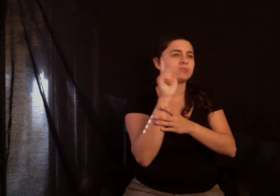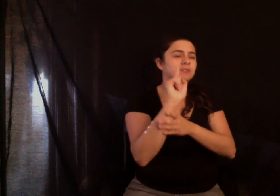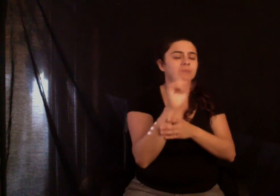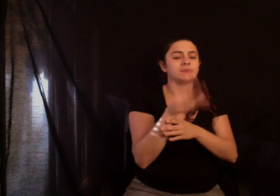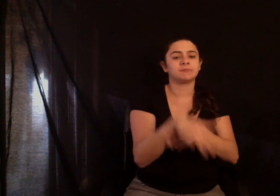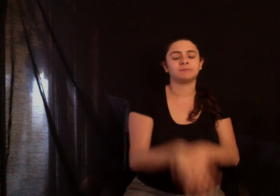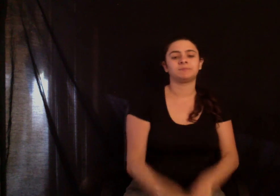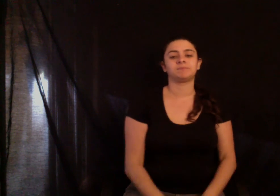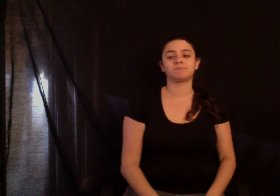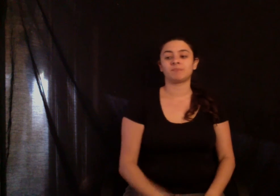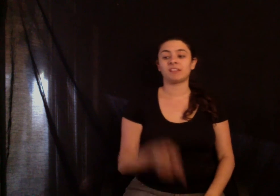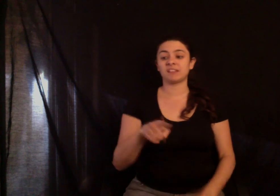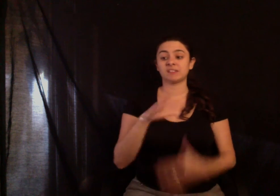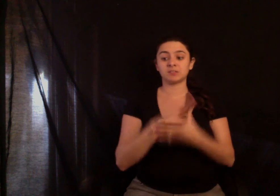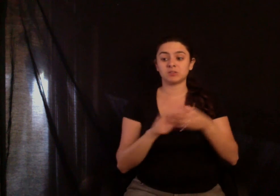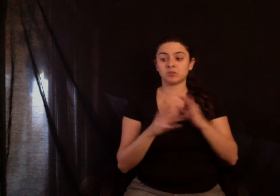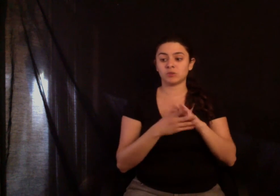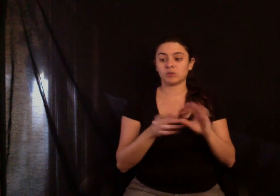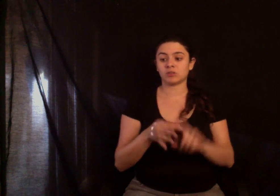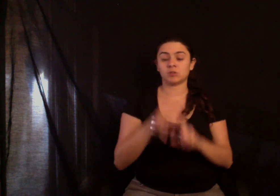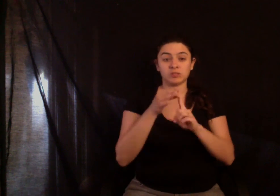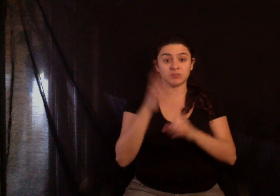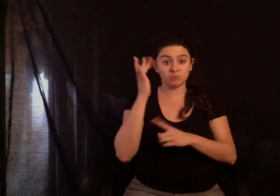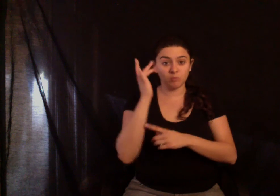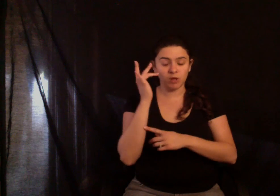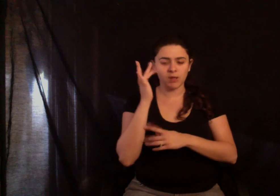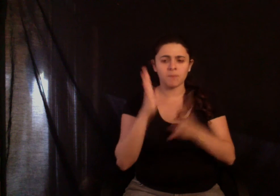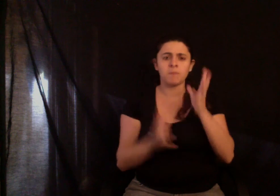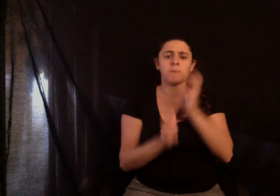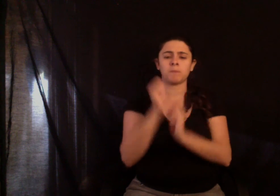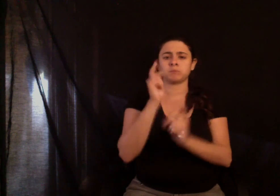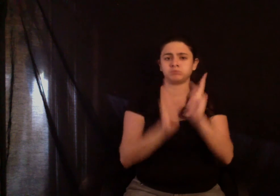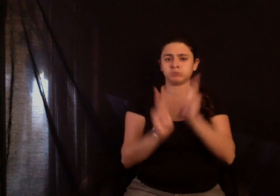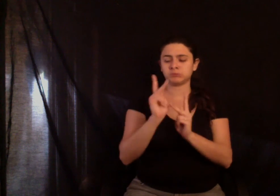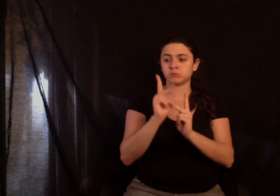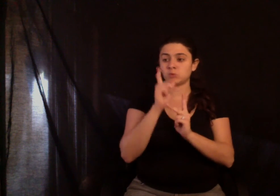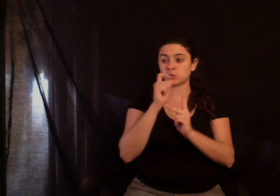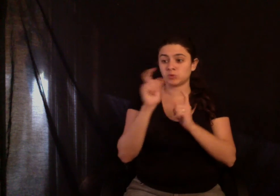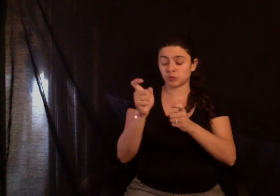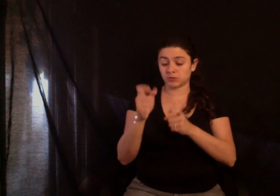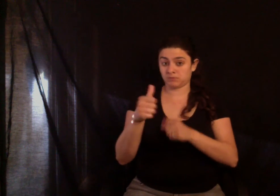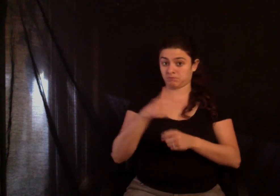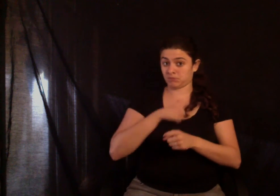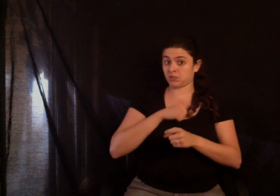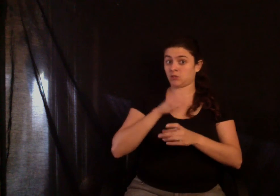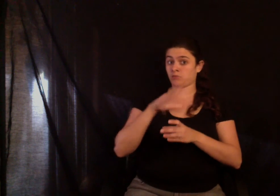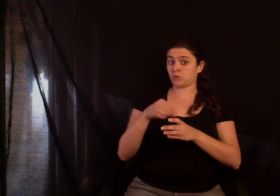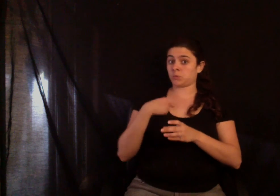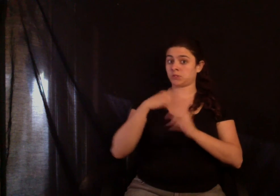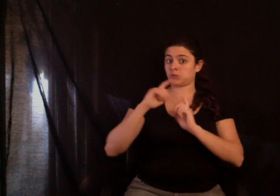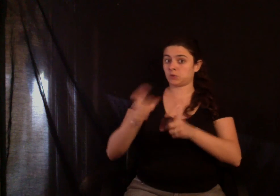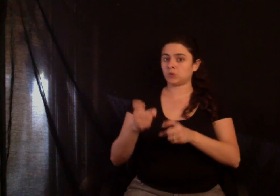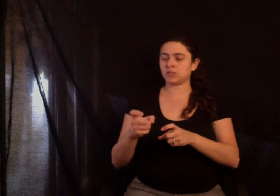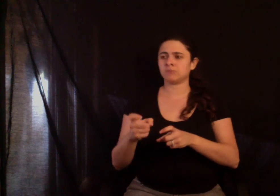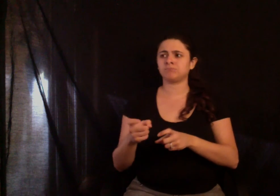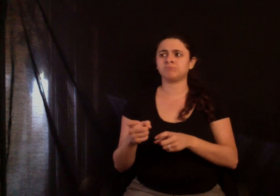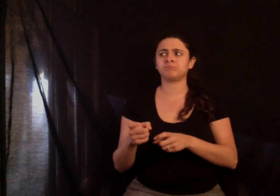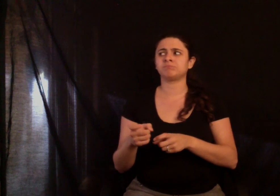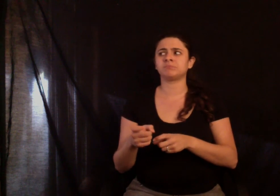unique about this is that most of the people who donated, including myself, had never actually met Jared in person. From my